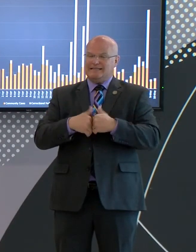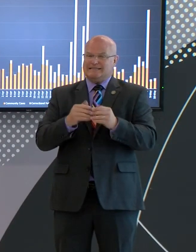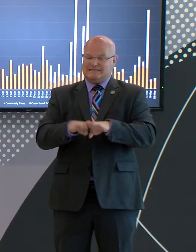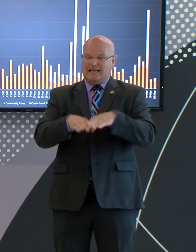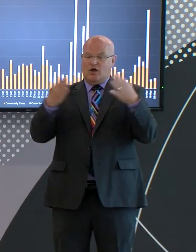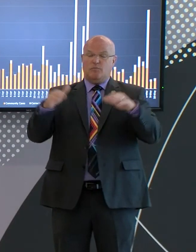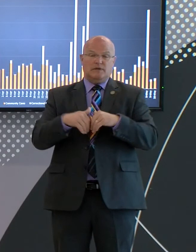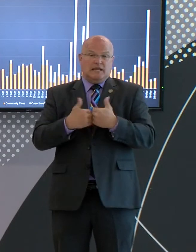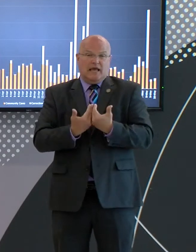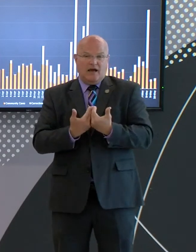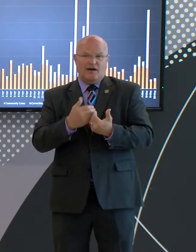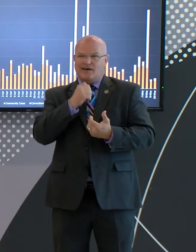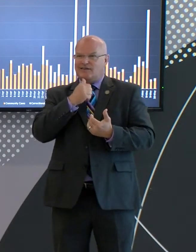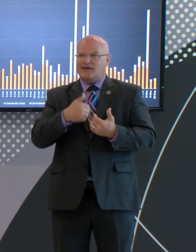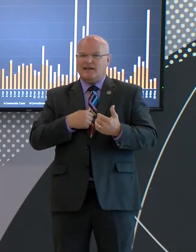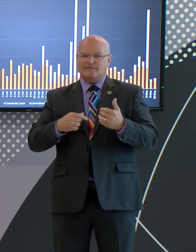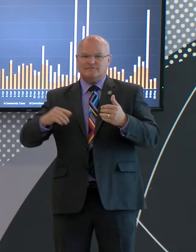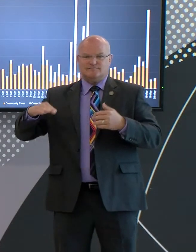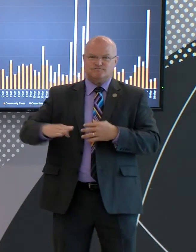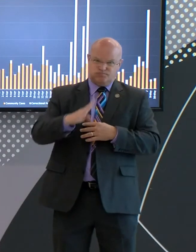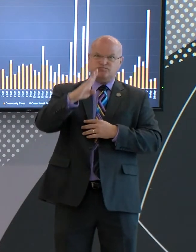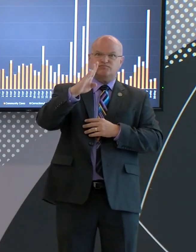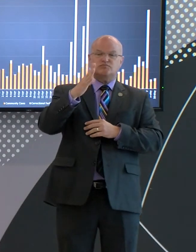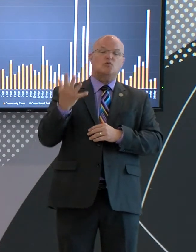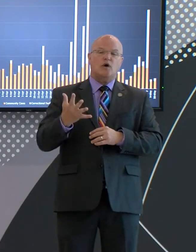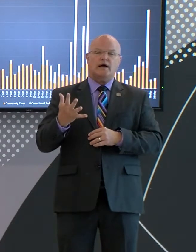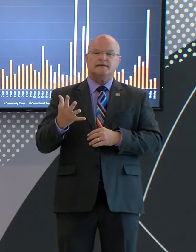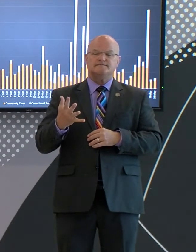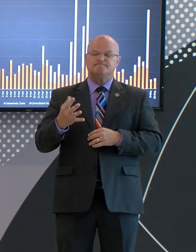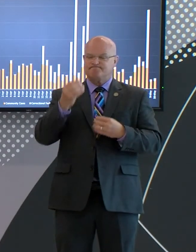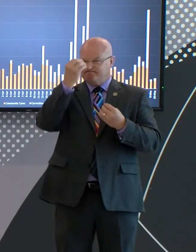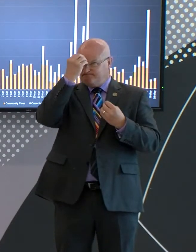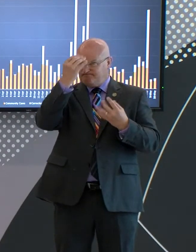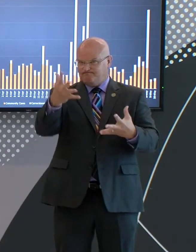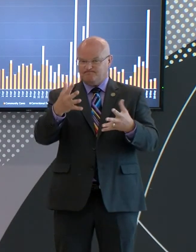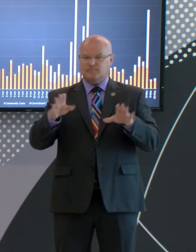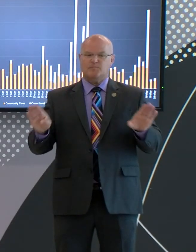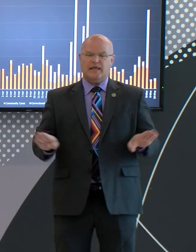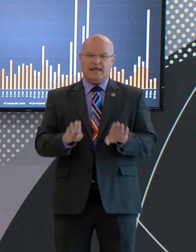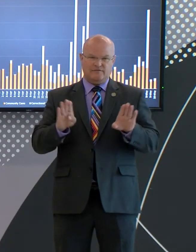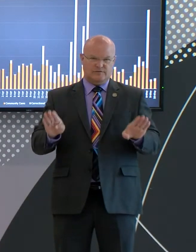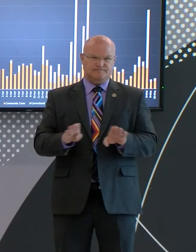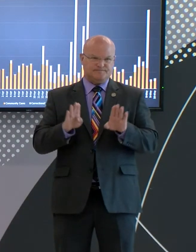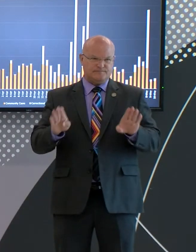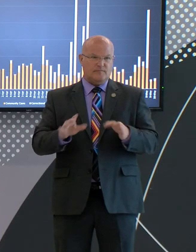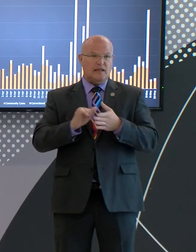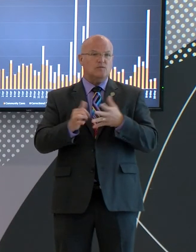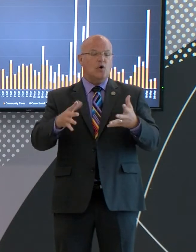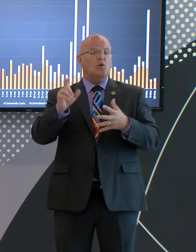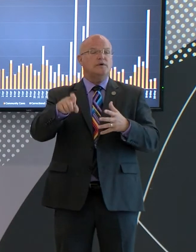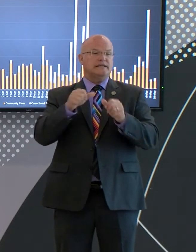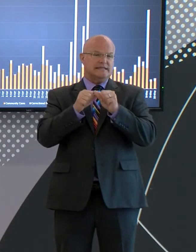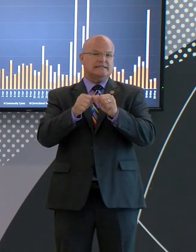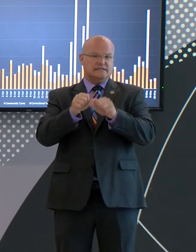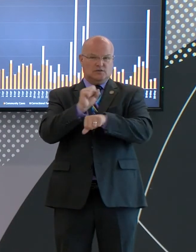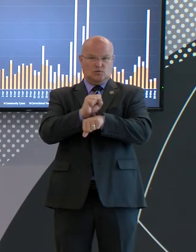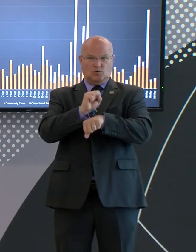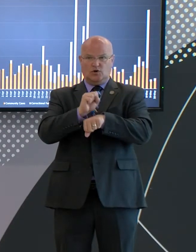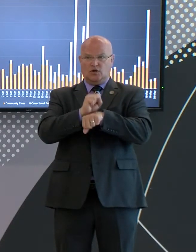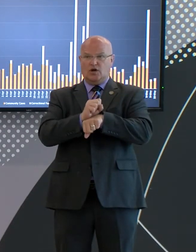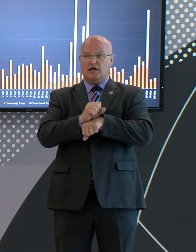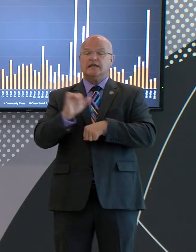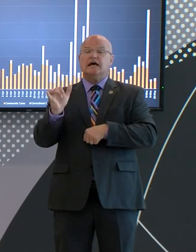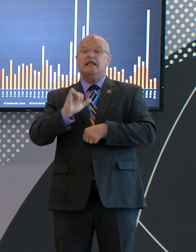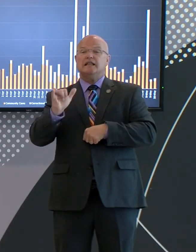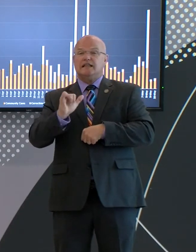open and not have a resurgence is to be disciplined in our behaviors. And that's what we need to continue to work on. We